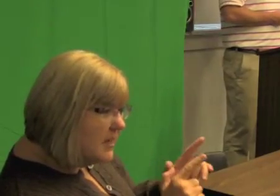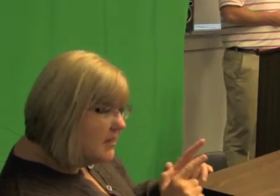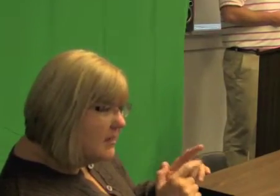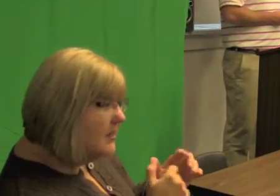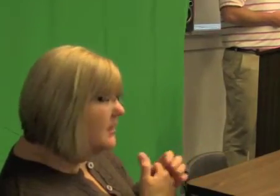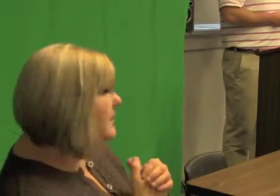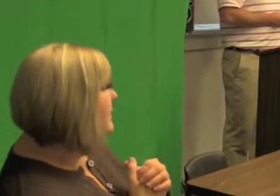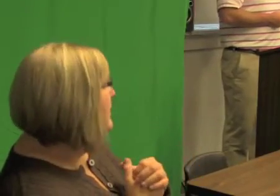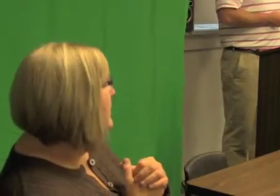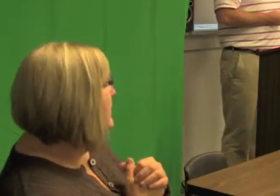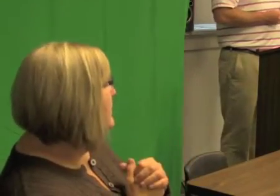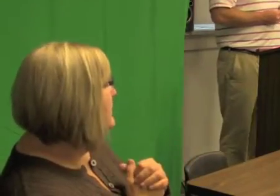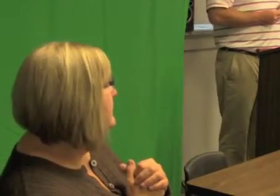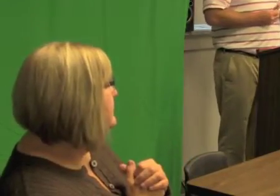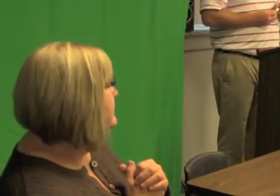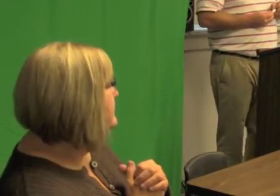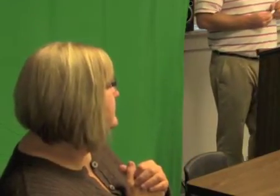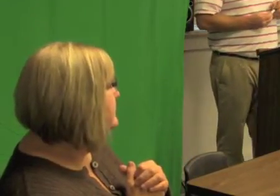Celebrities.